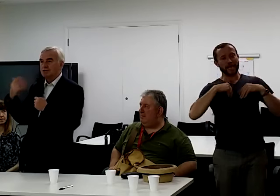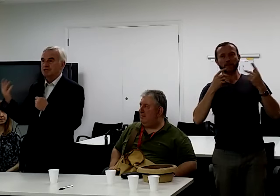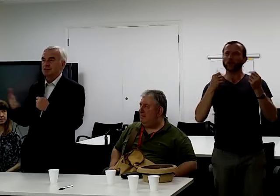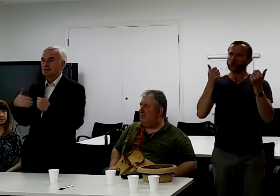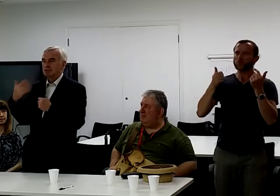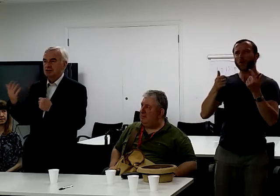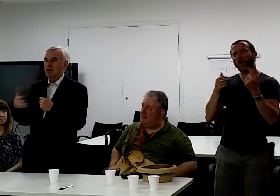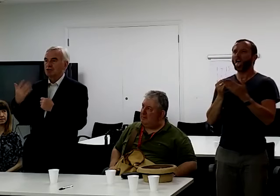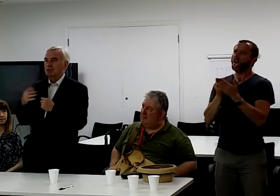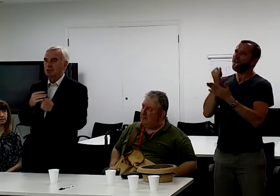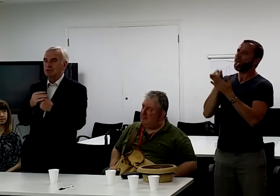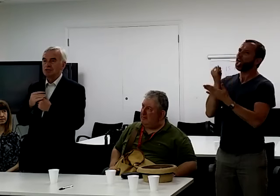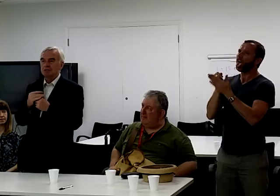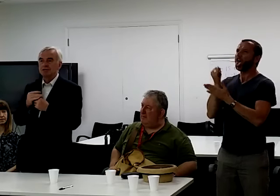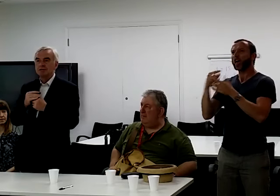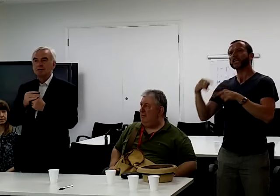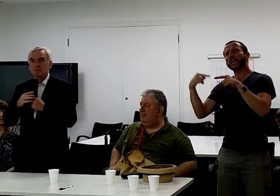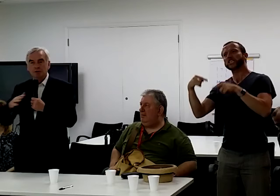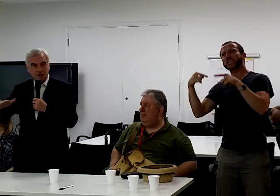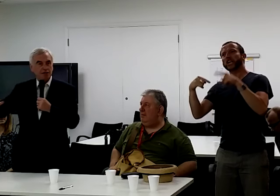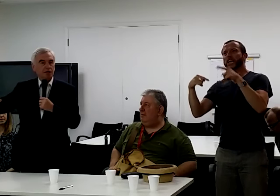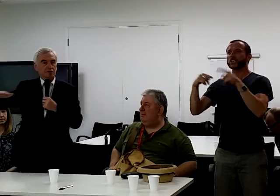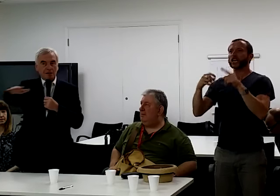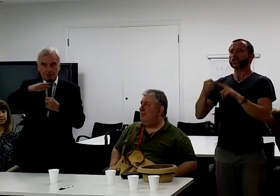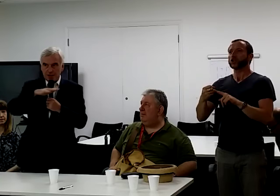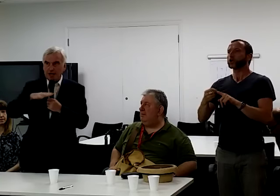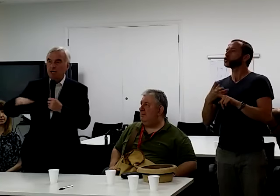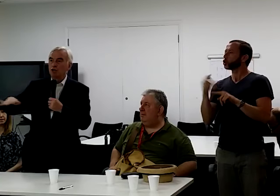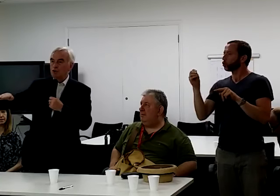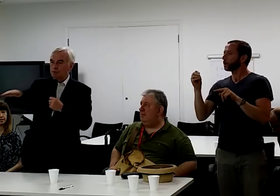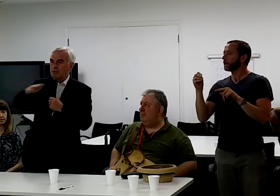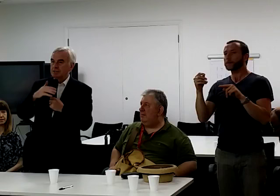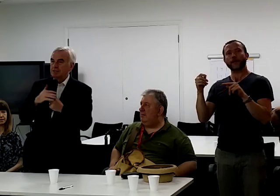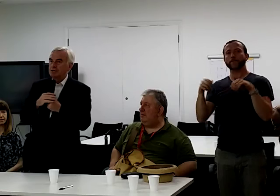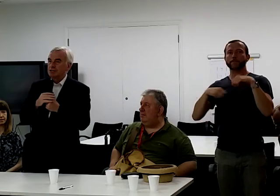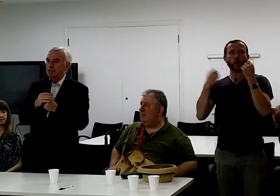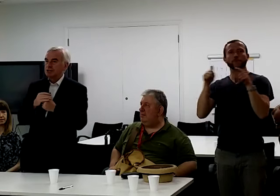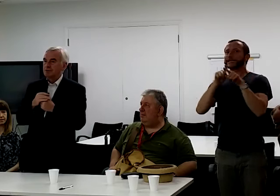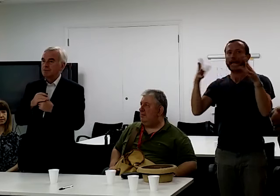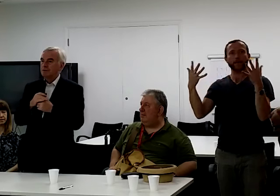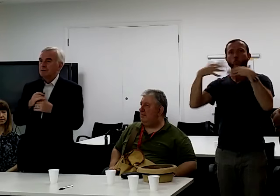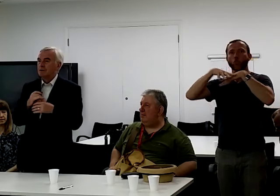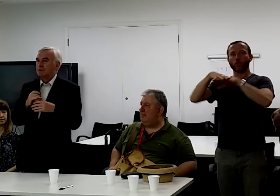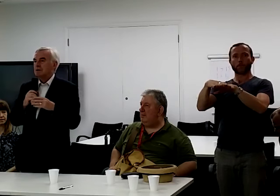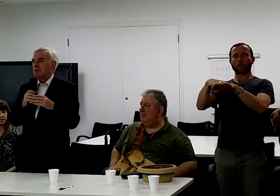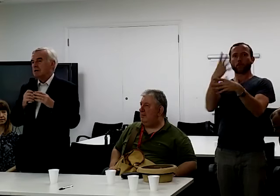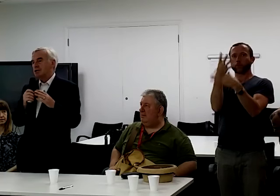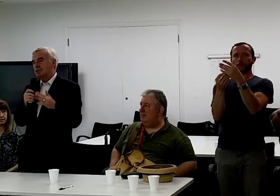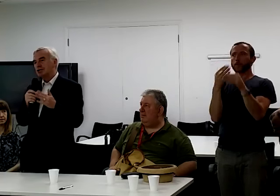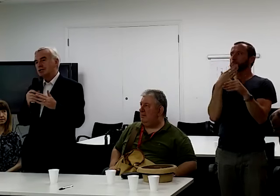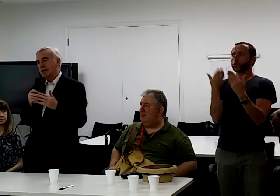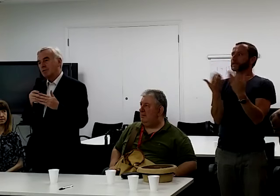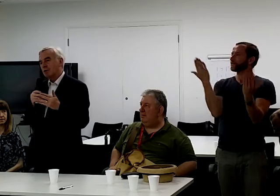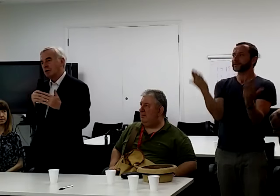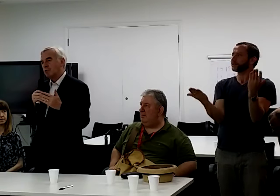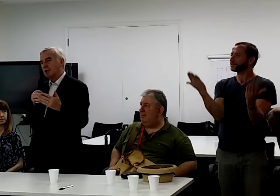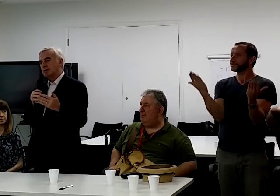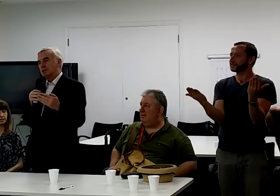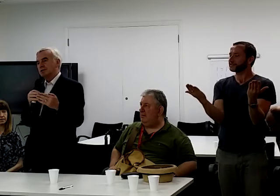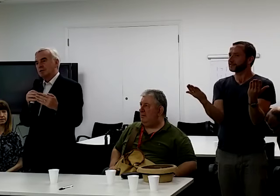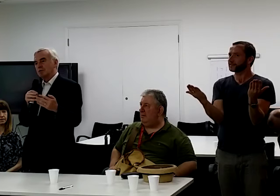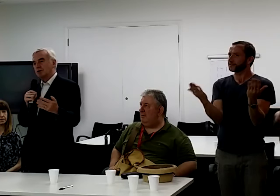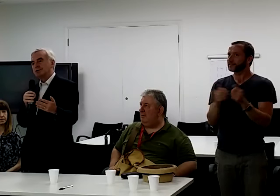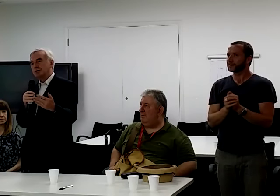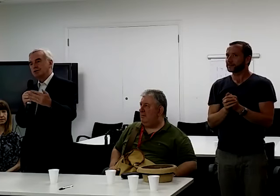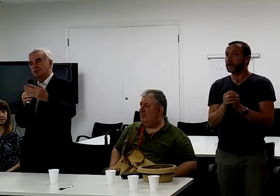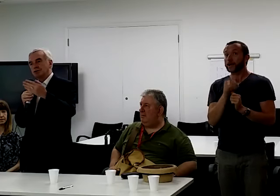few noises, challenging noises, but then they rapidly get incorporated into the system. In addition to that, what they